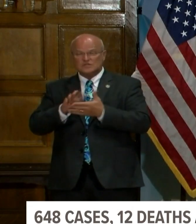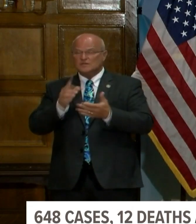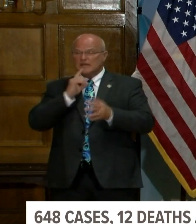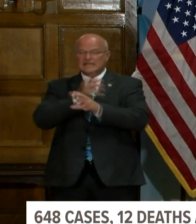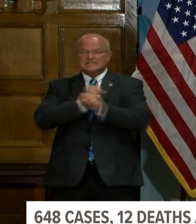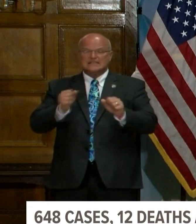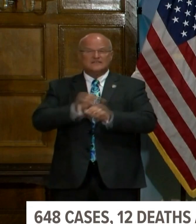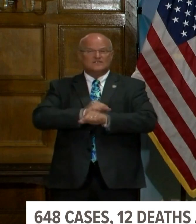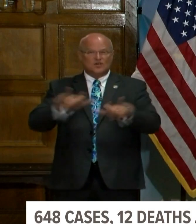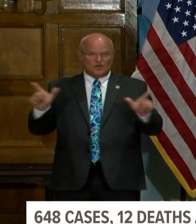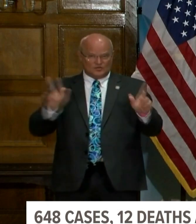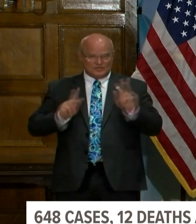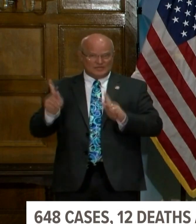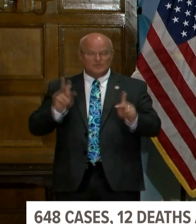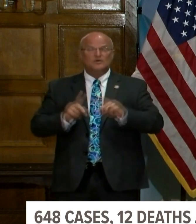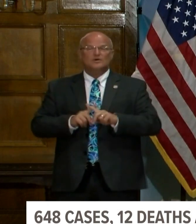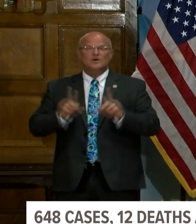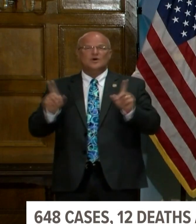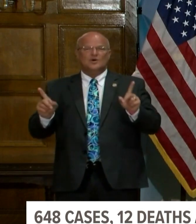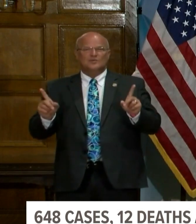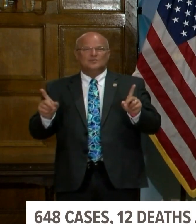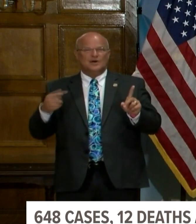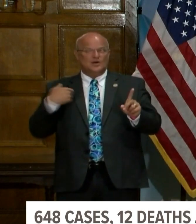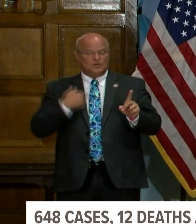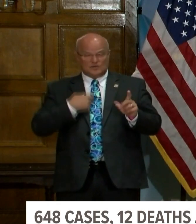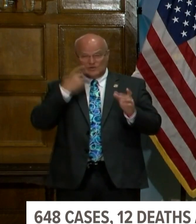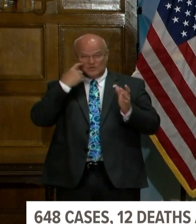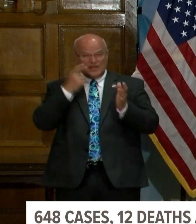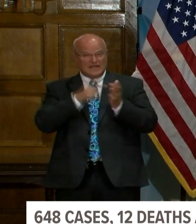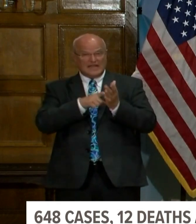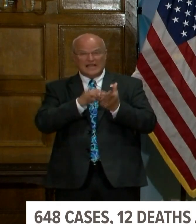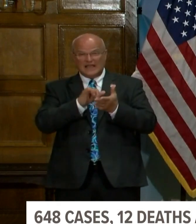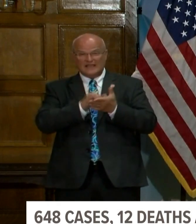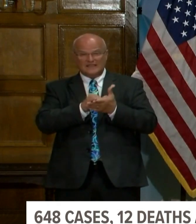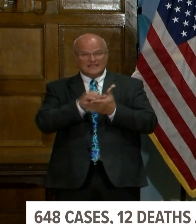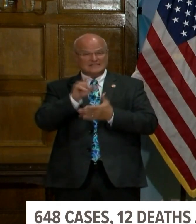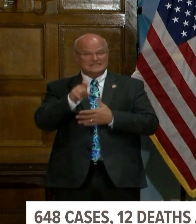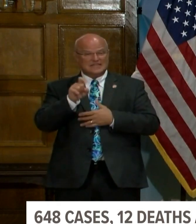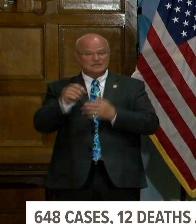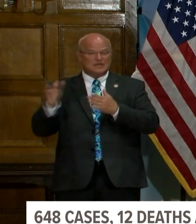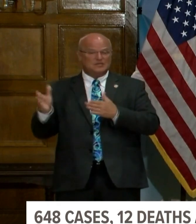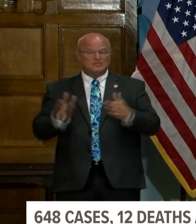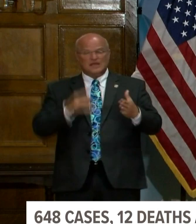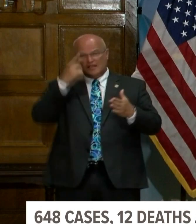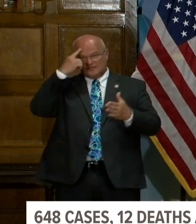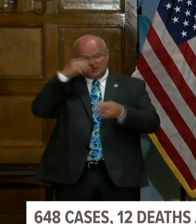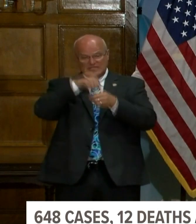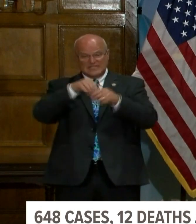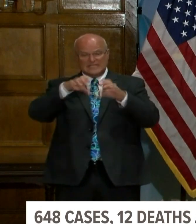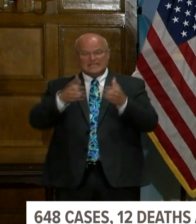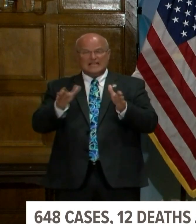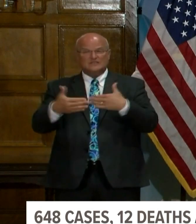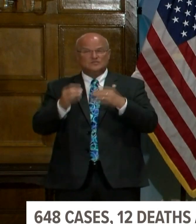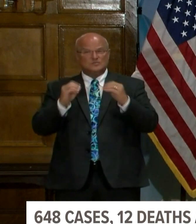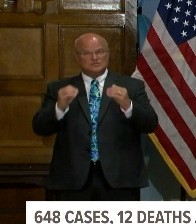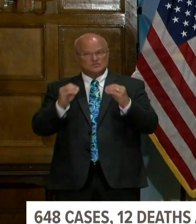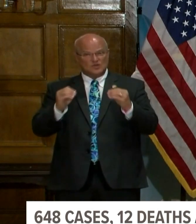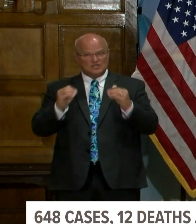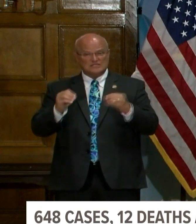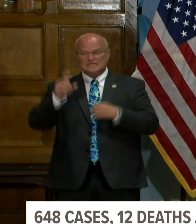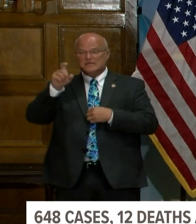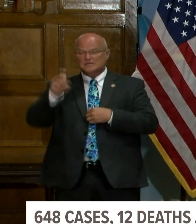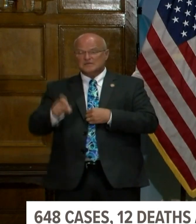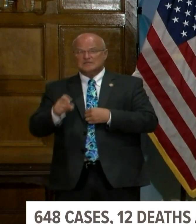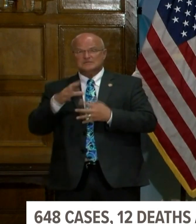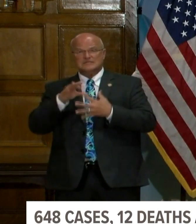safe for everybody. But we recognize that there's got to be a plan for in-classroom instruction, and there has